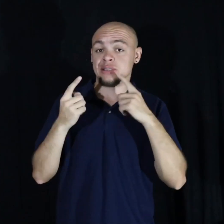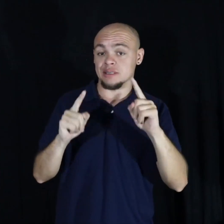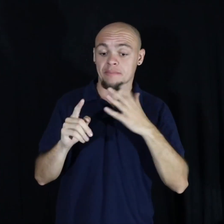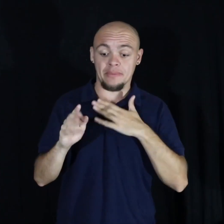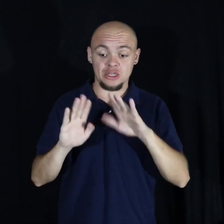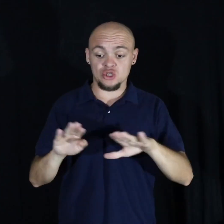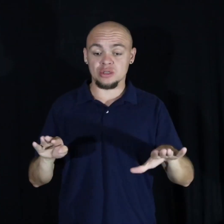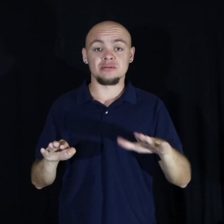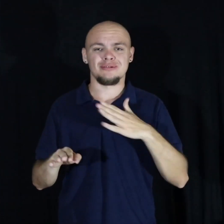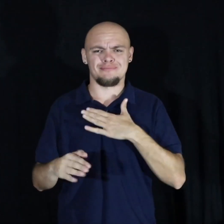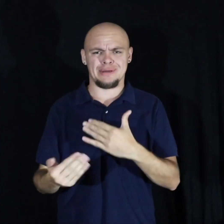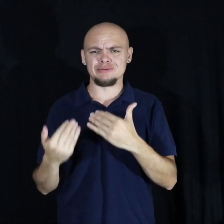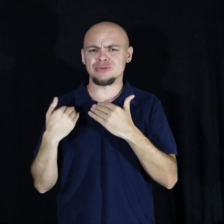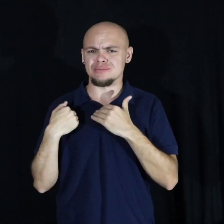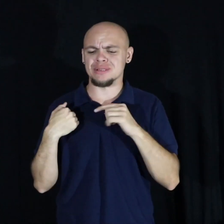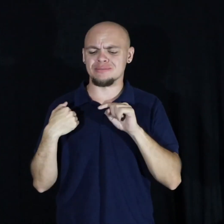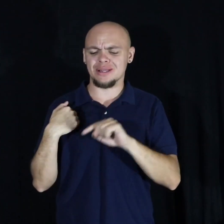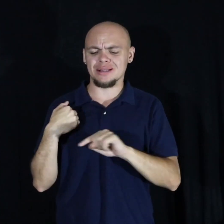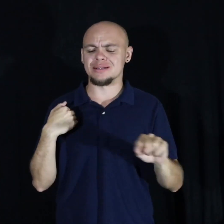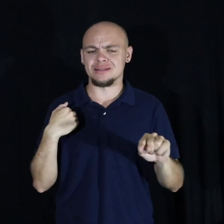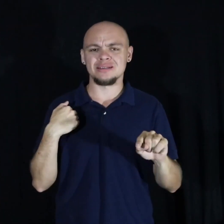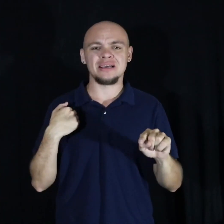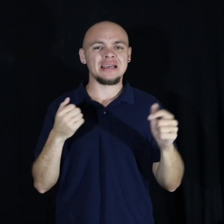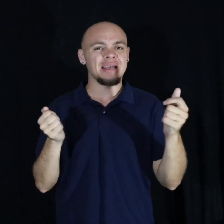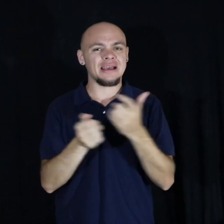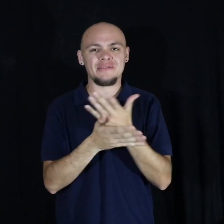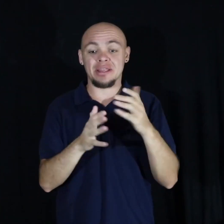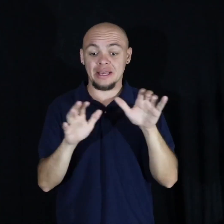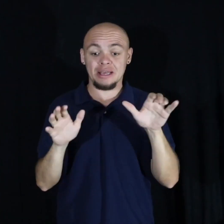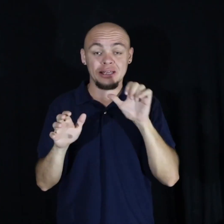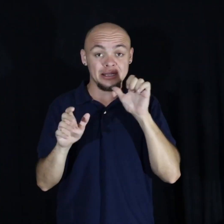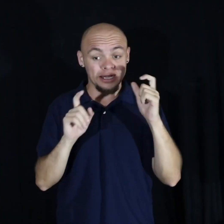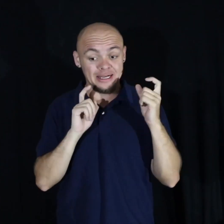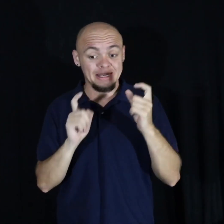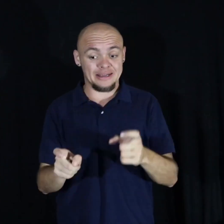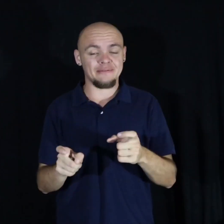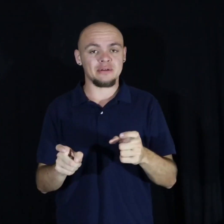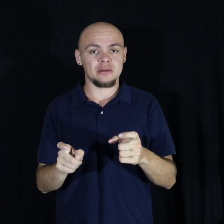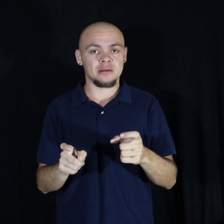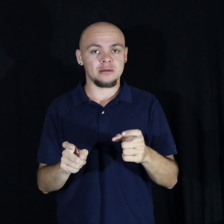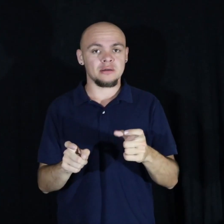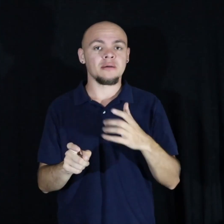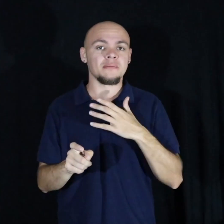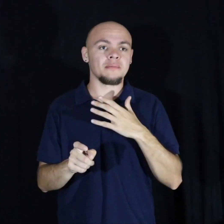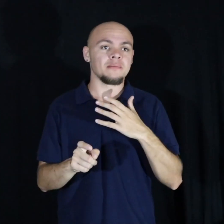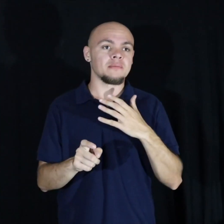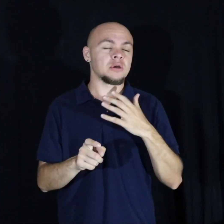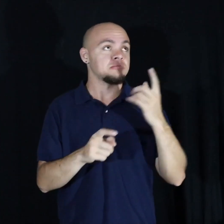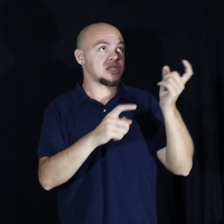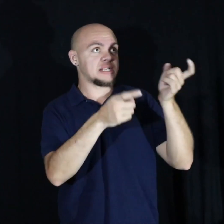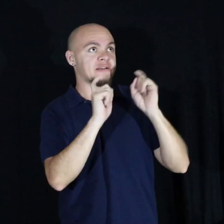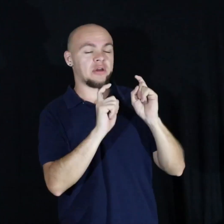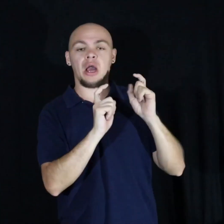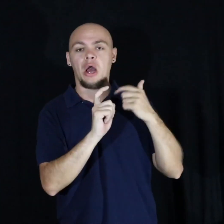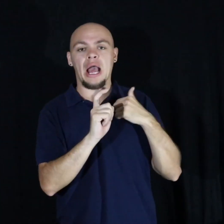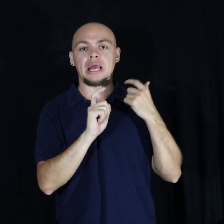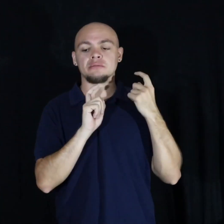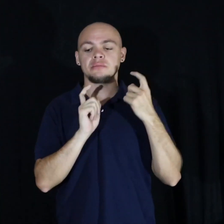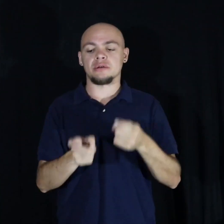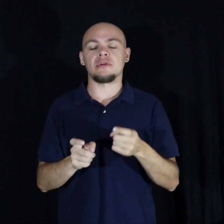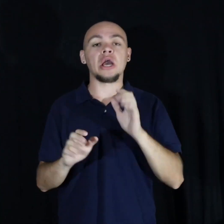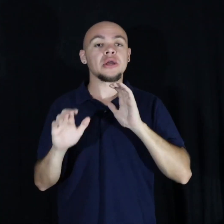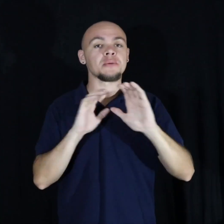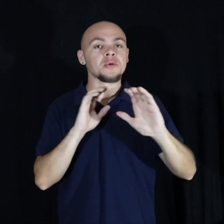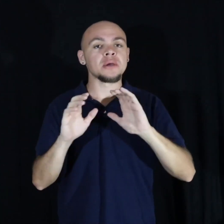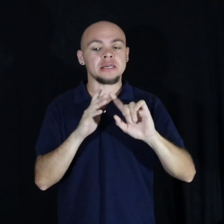it was entirely on me. So everything that I didn't get as a child, I give to my children. I established communication